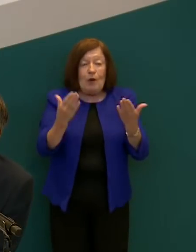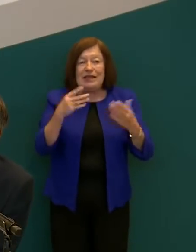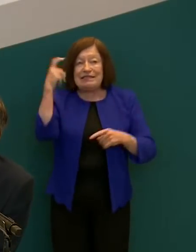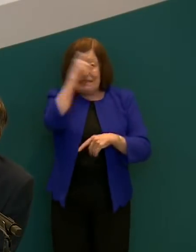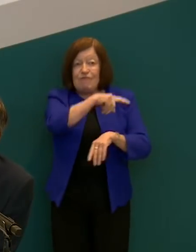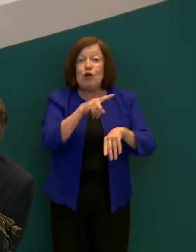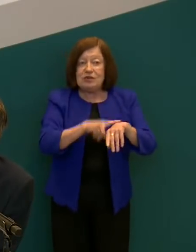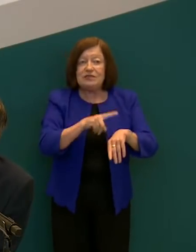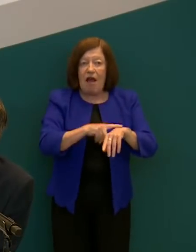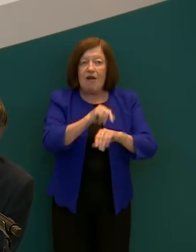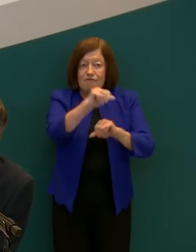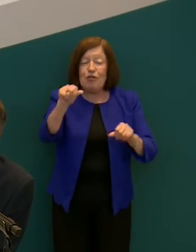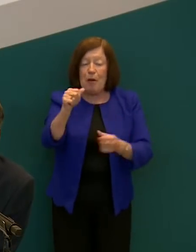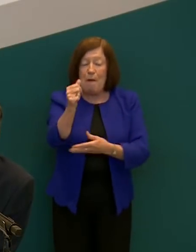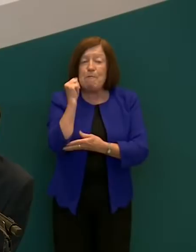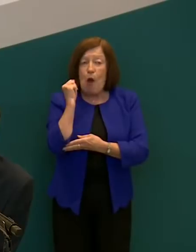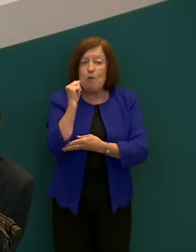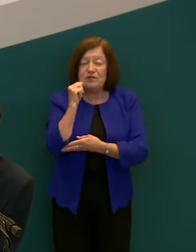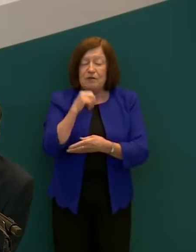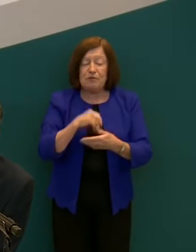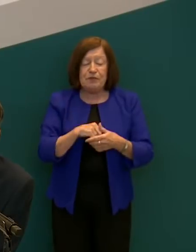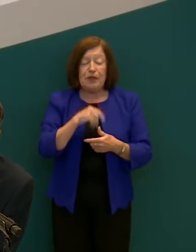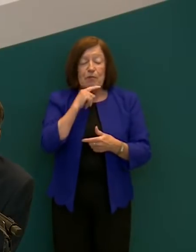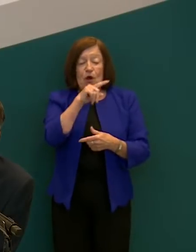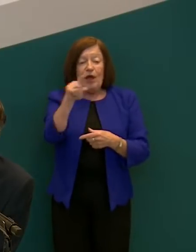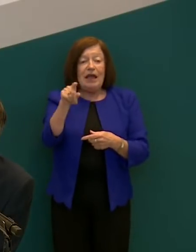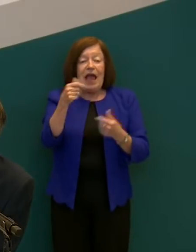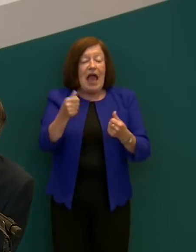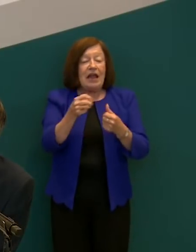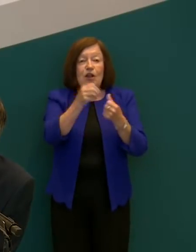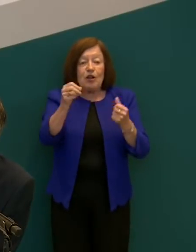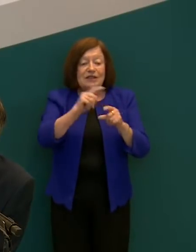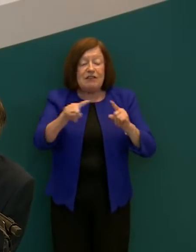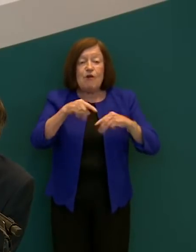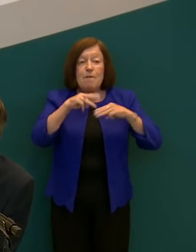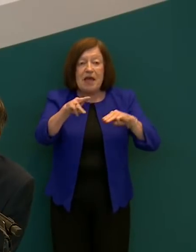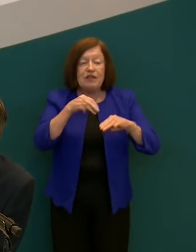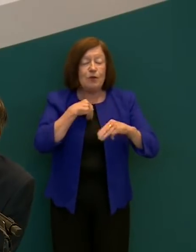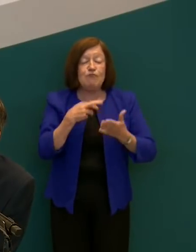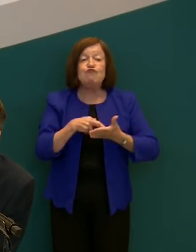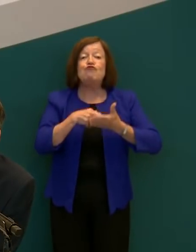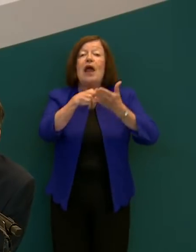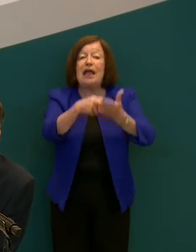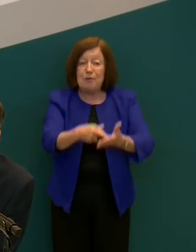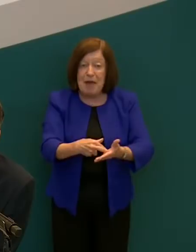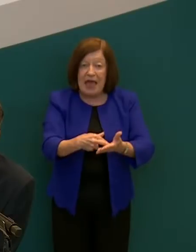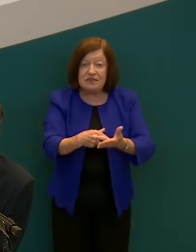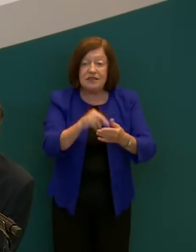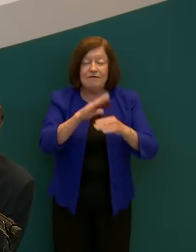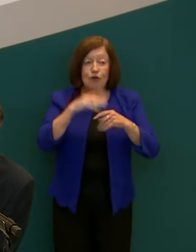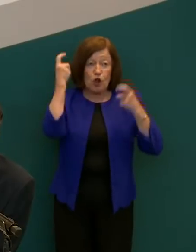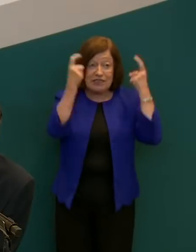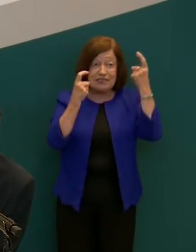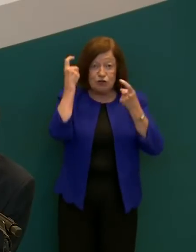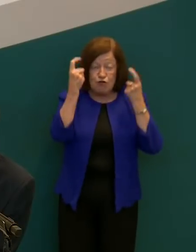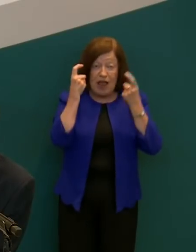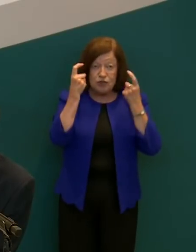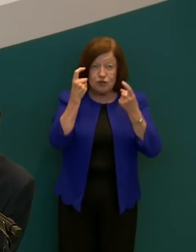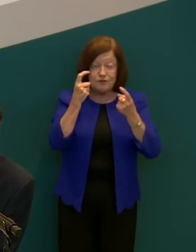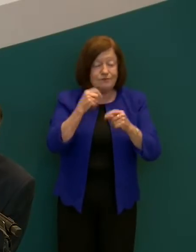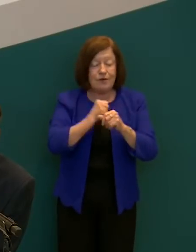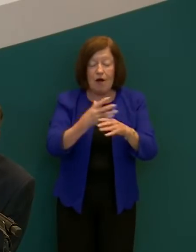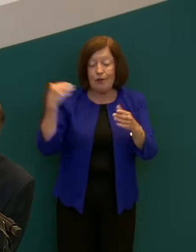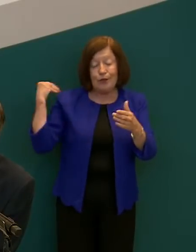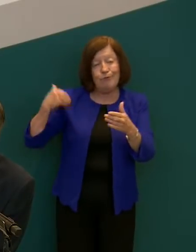difficult time for them, but as with any set of measures that we have to recommend or consider throughout